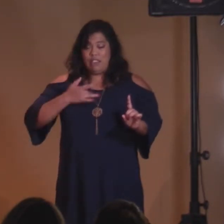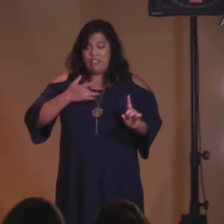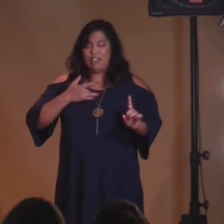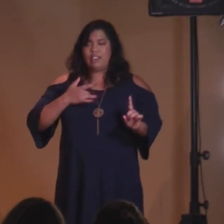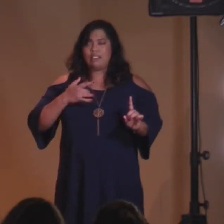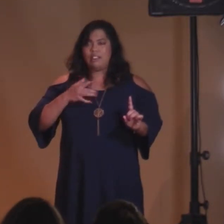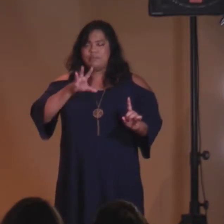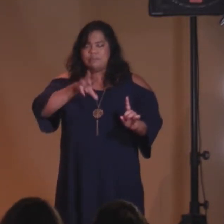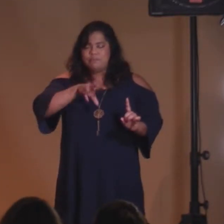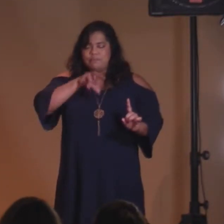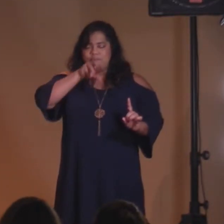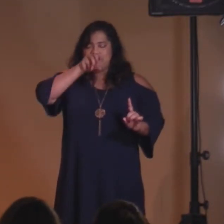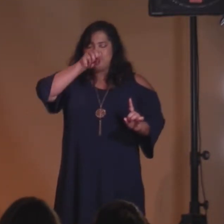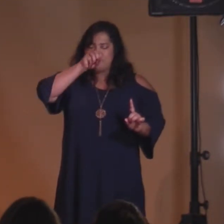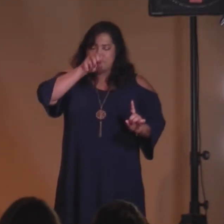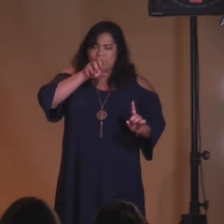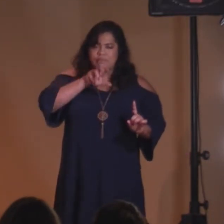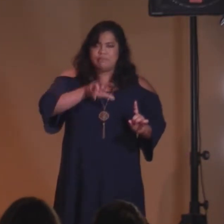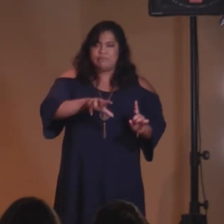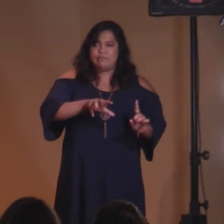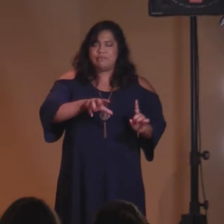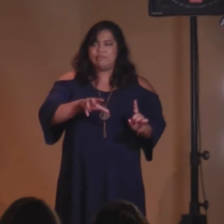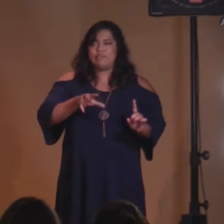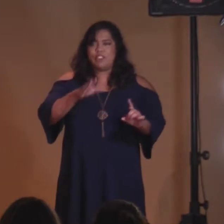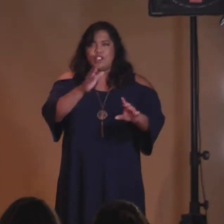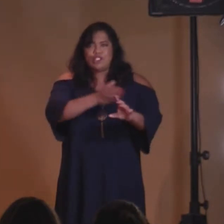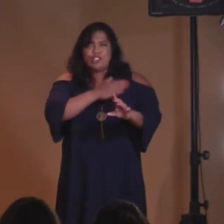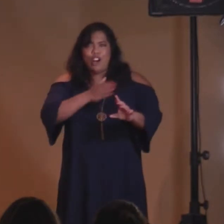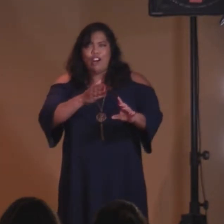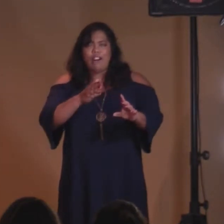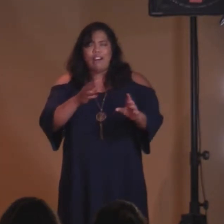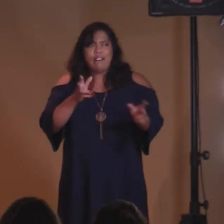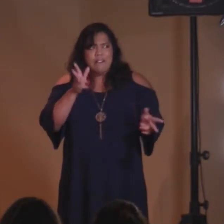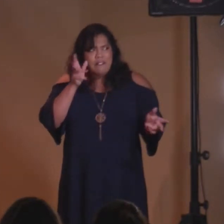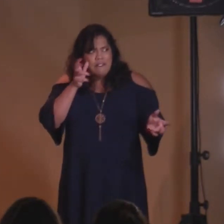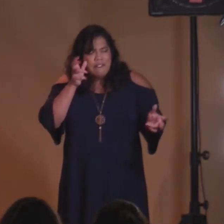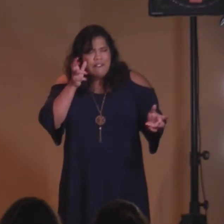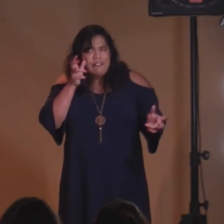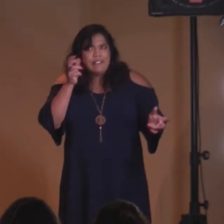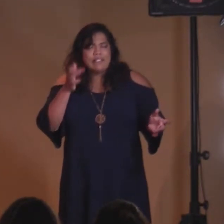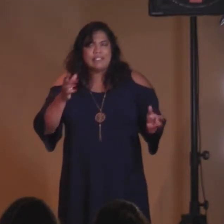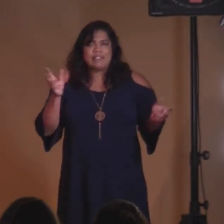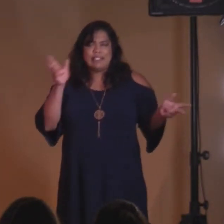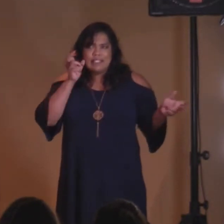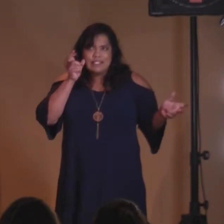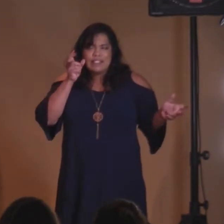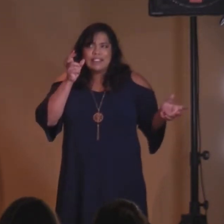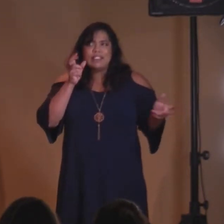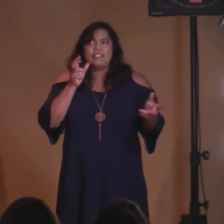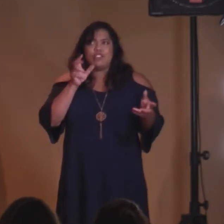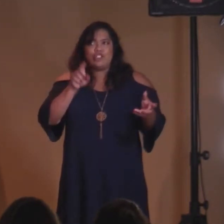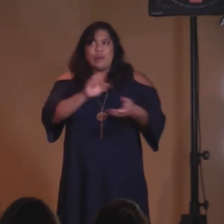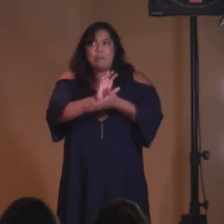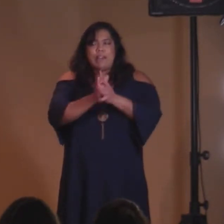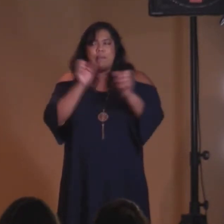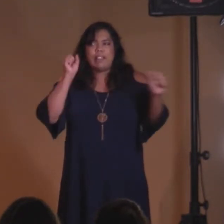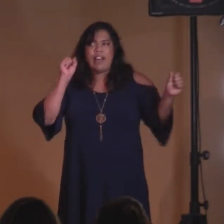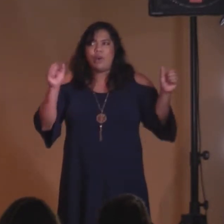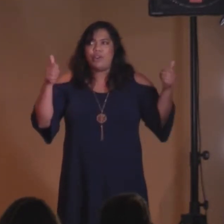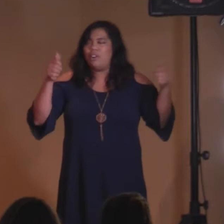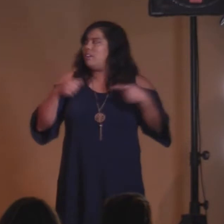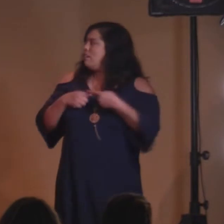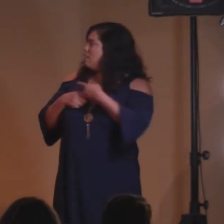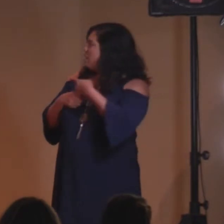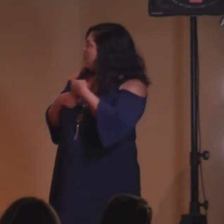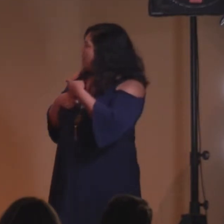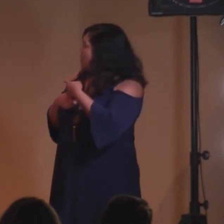Acknowledge it. And let's understand that, one, because there's this idea, fear is a liar.